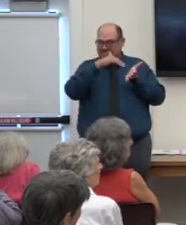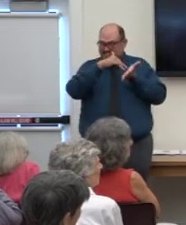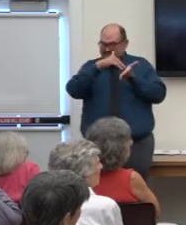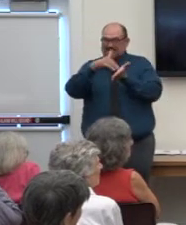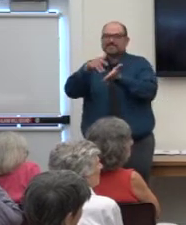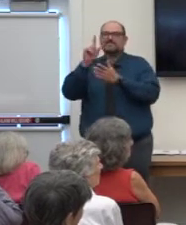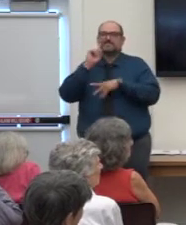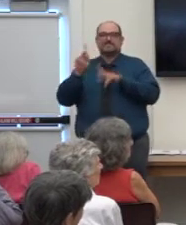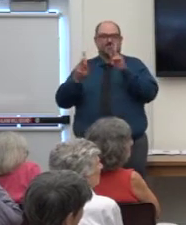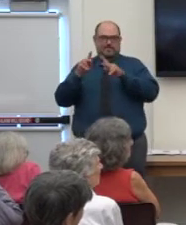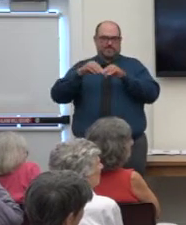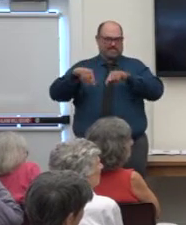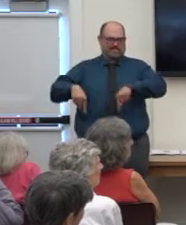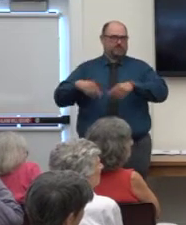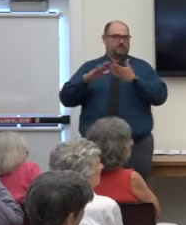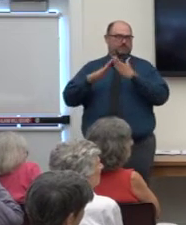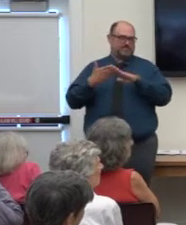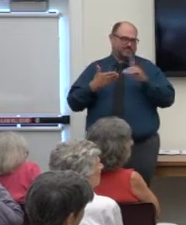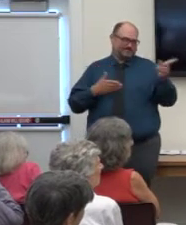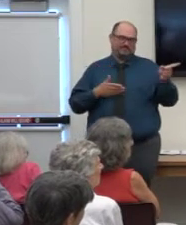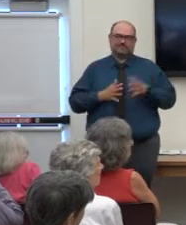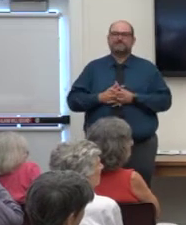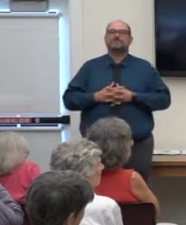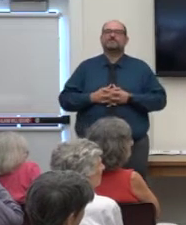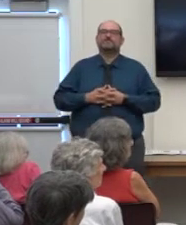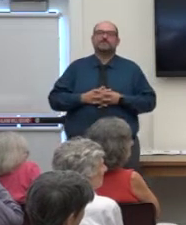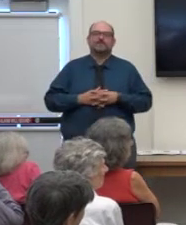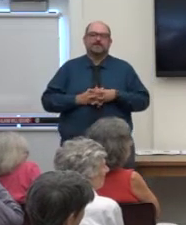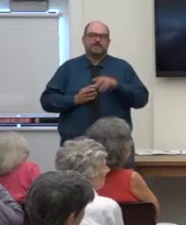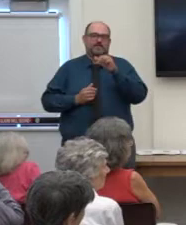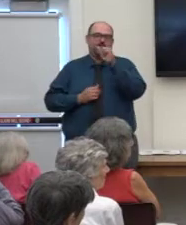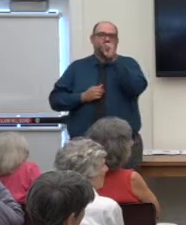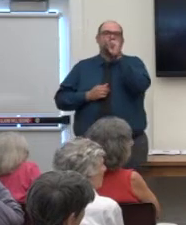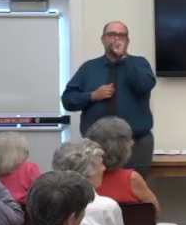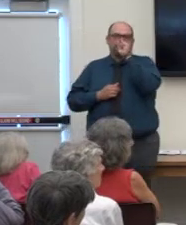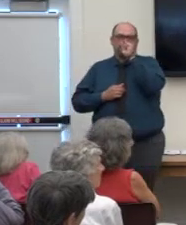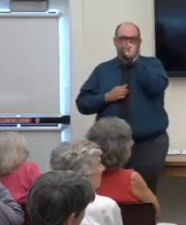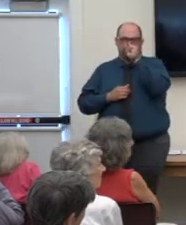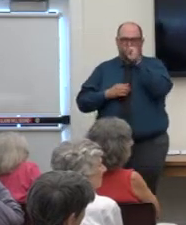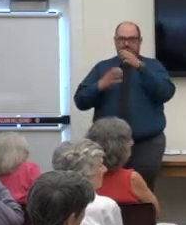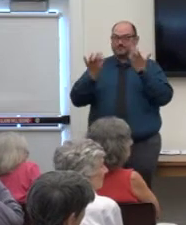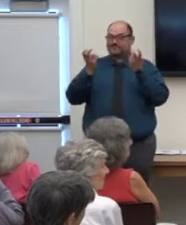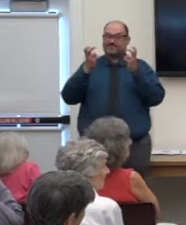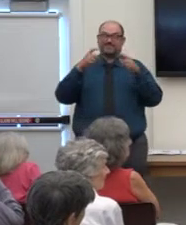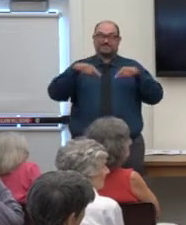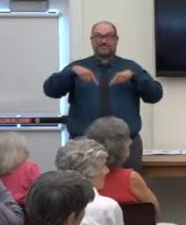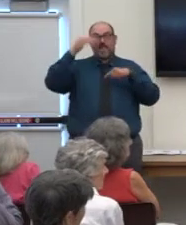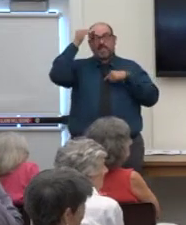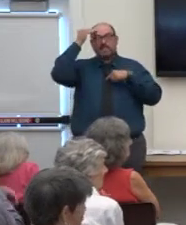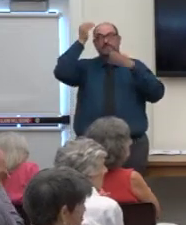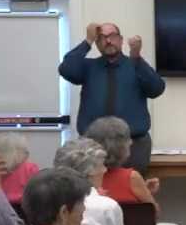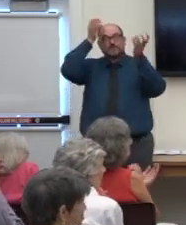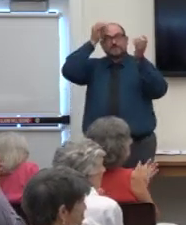So a lot of our knowledge comes from her.